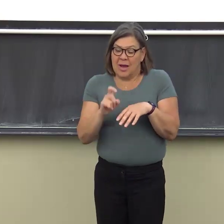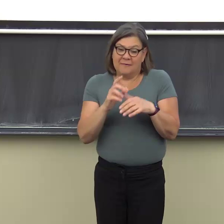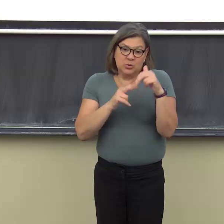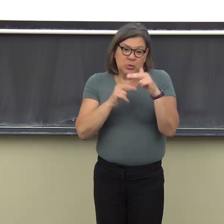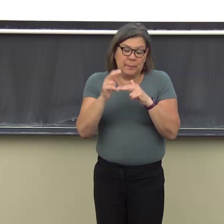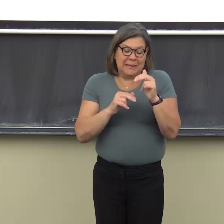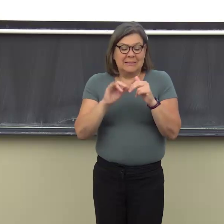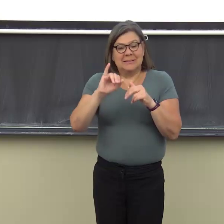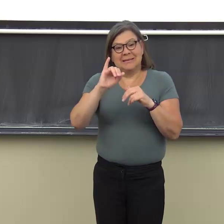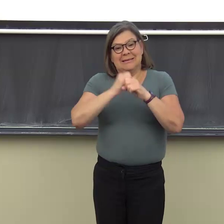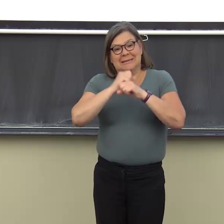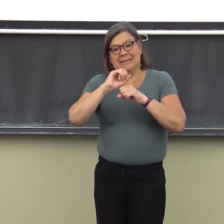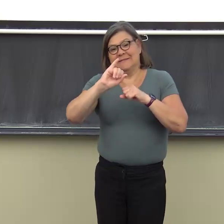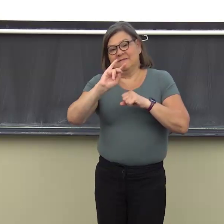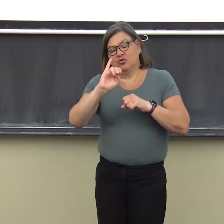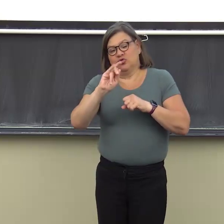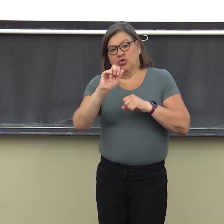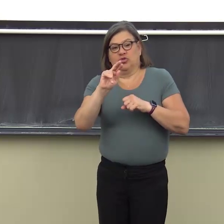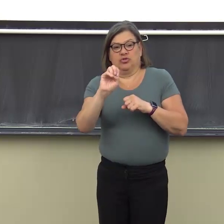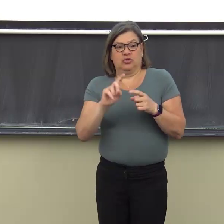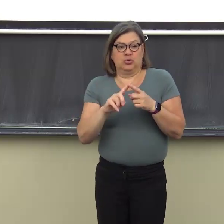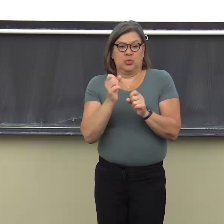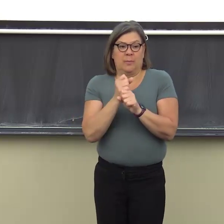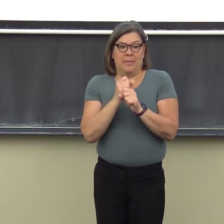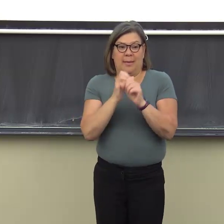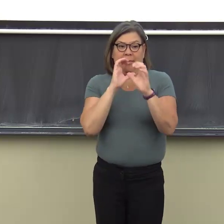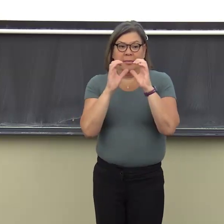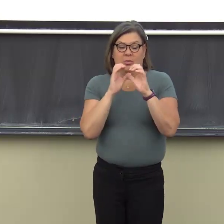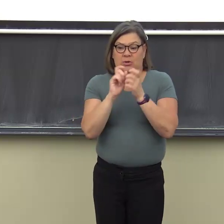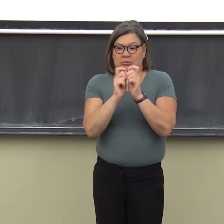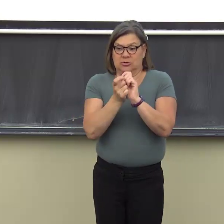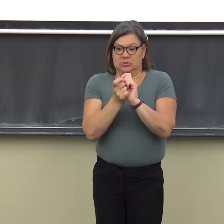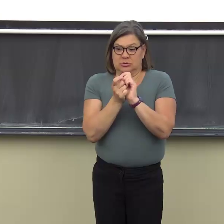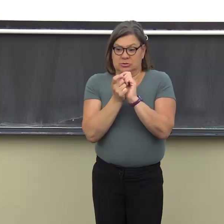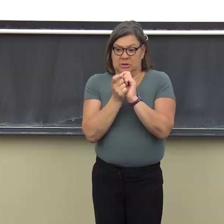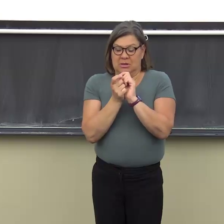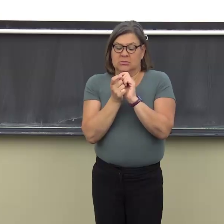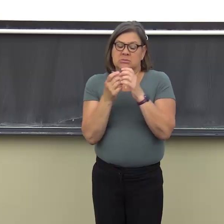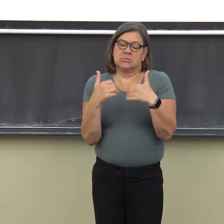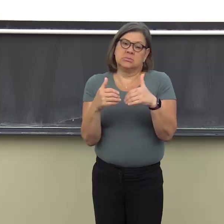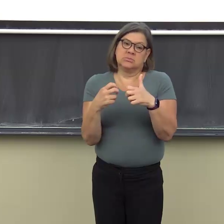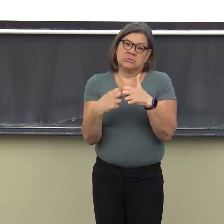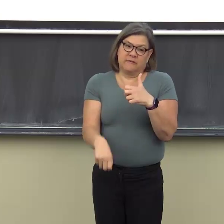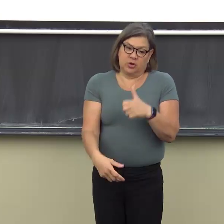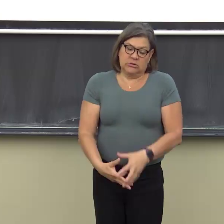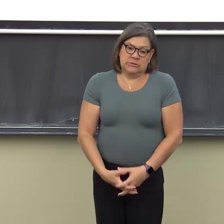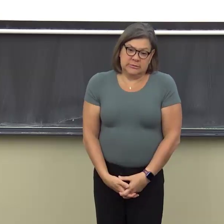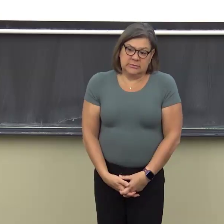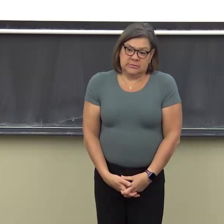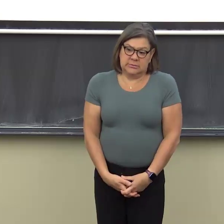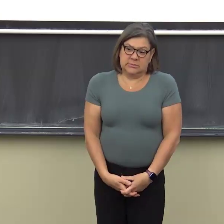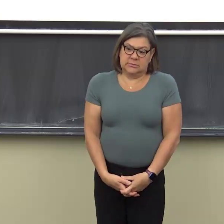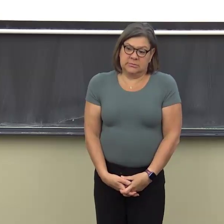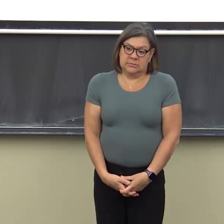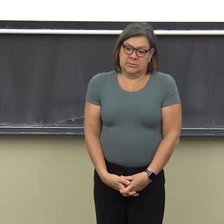build infrastructure to be able to even make communication. And it is so difficult. And it's